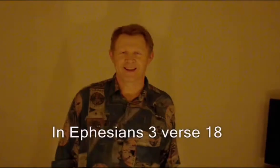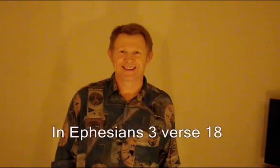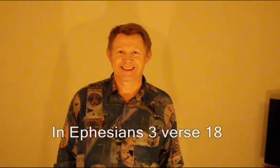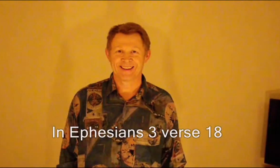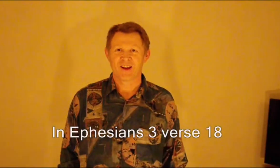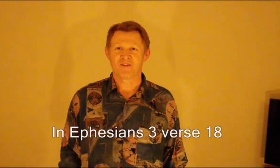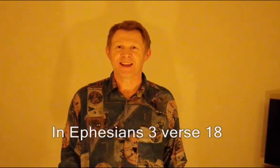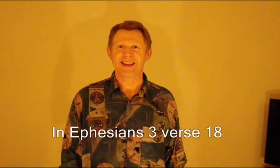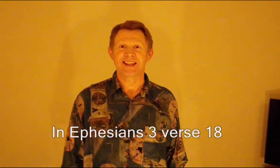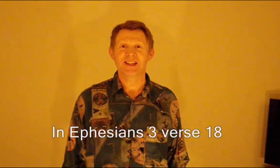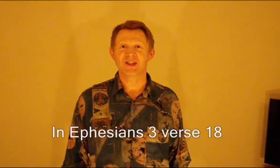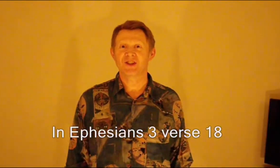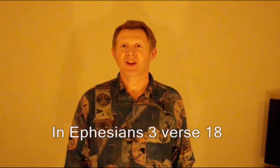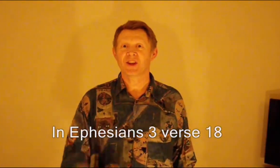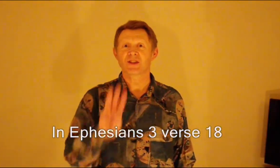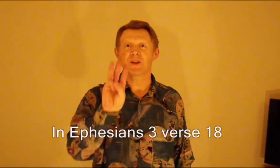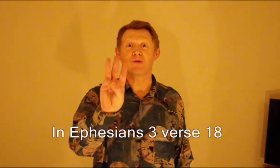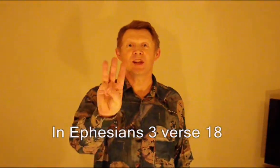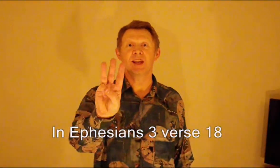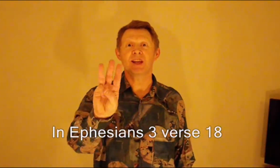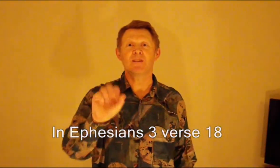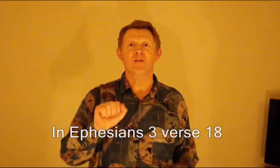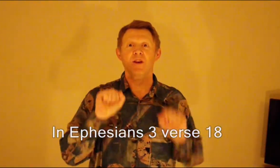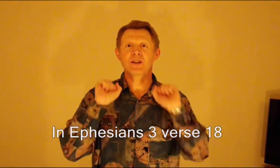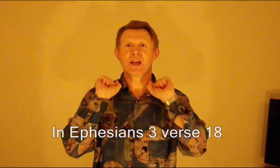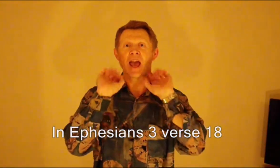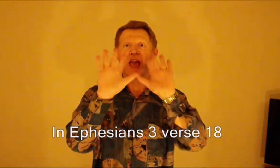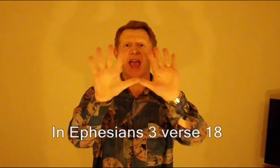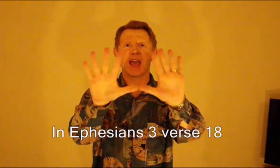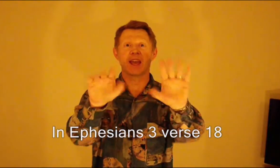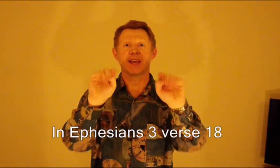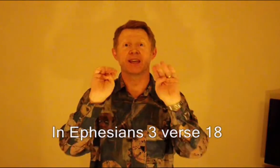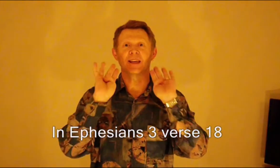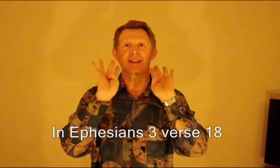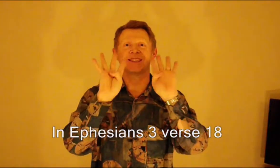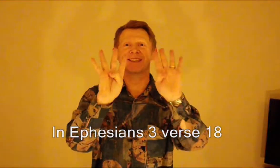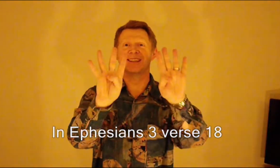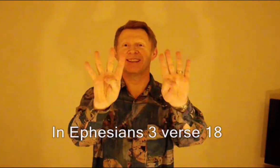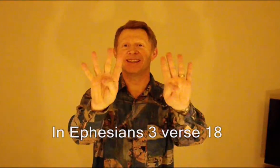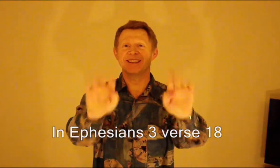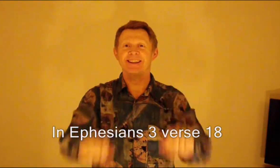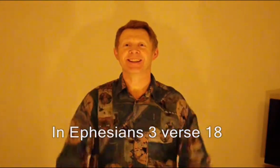In a Ephesians 3 verse 18.